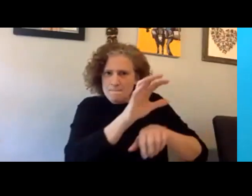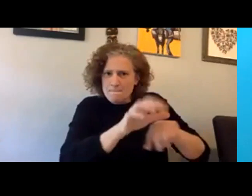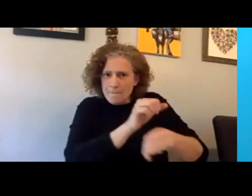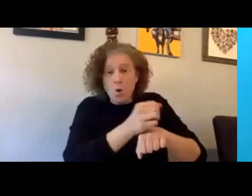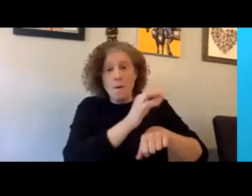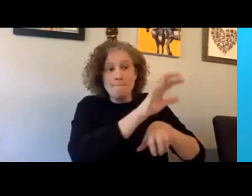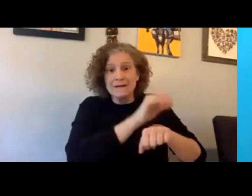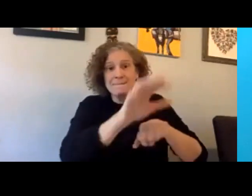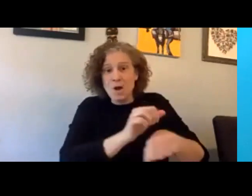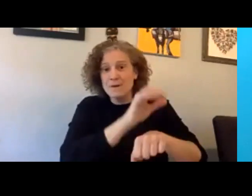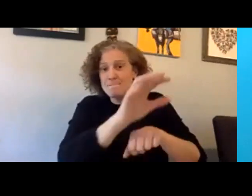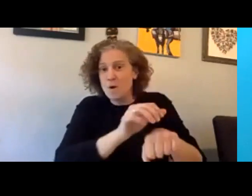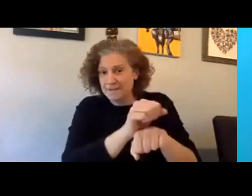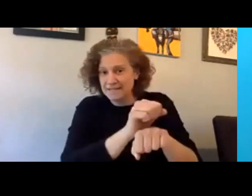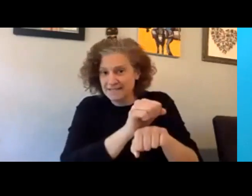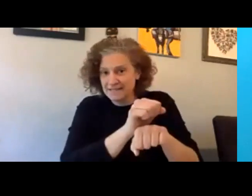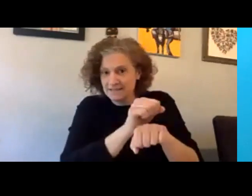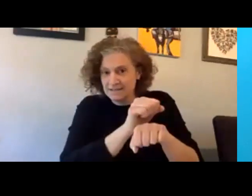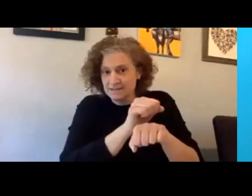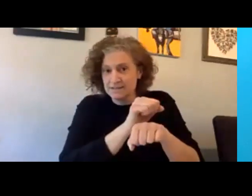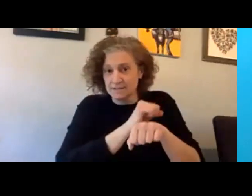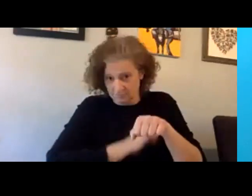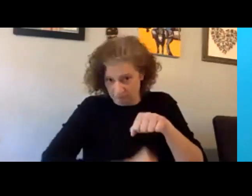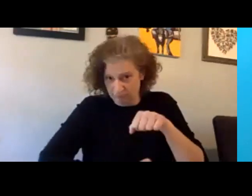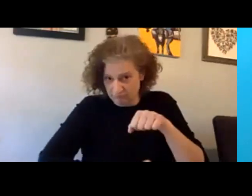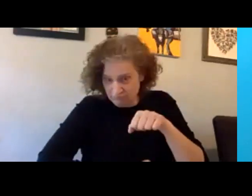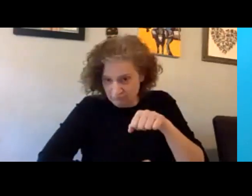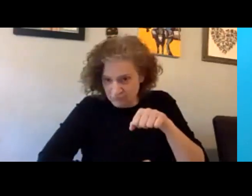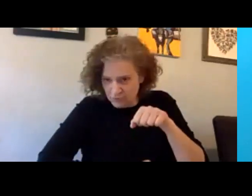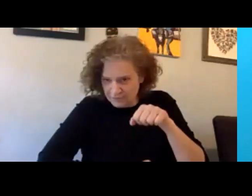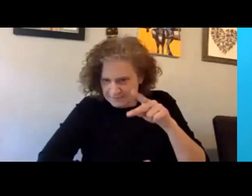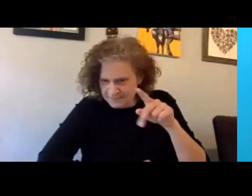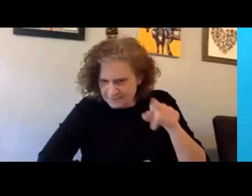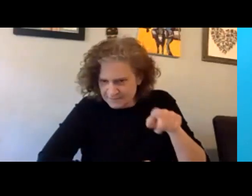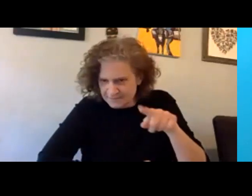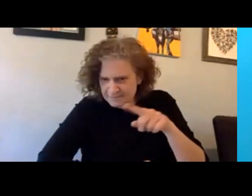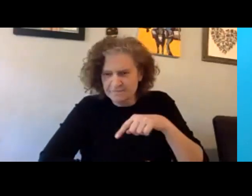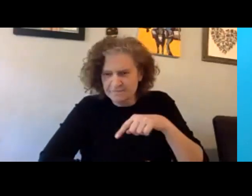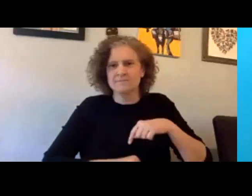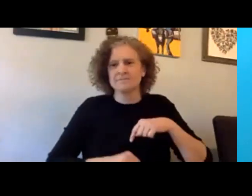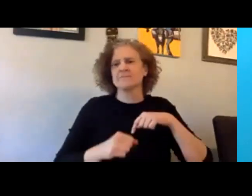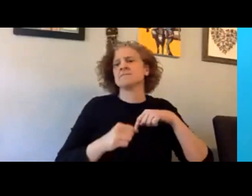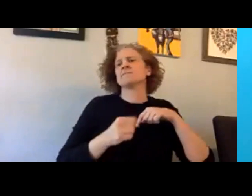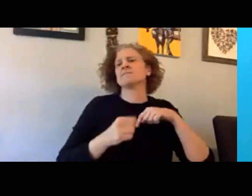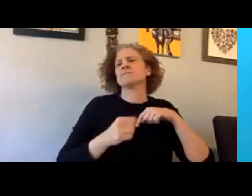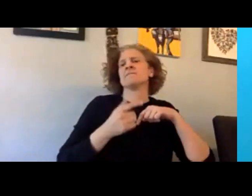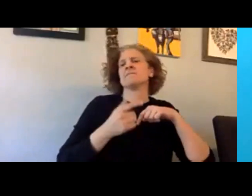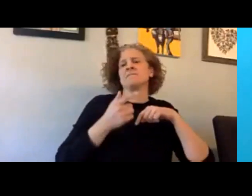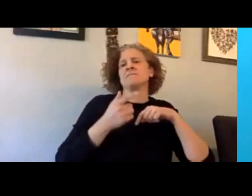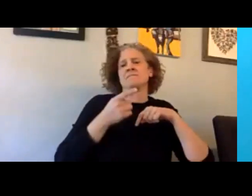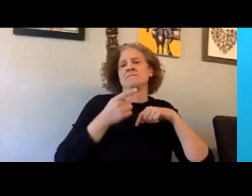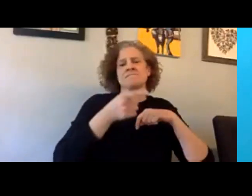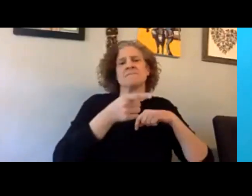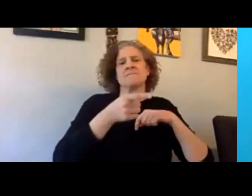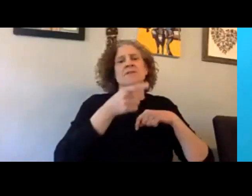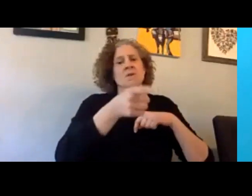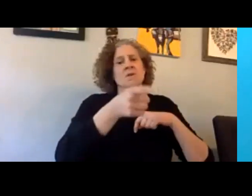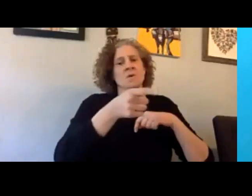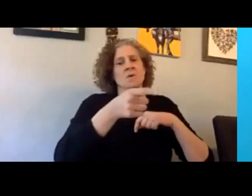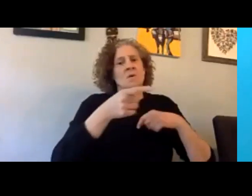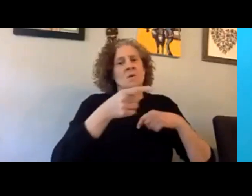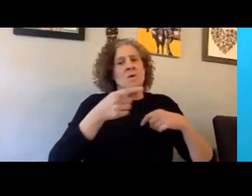Do you fill out your schedule or your appointments? You can also say appointment, appointment, appointment, and repeat that verb.